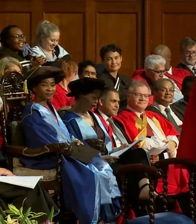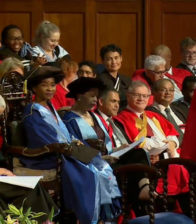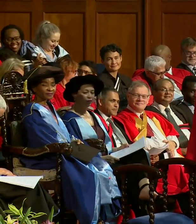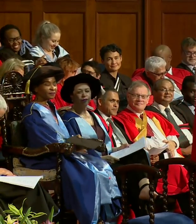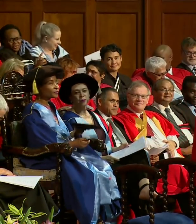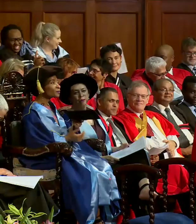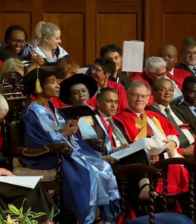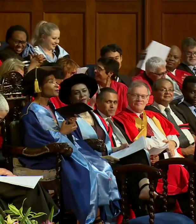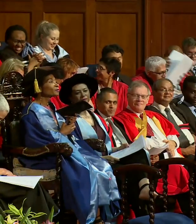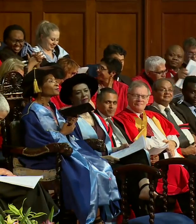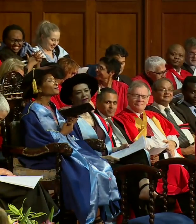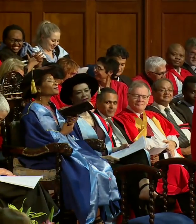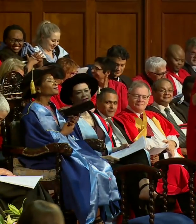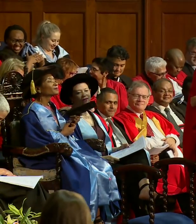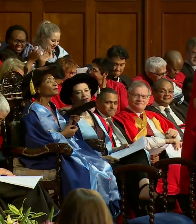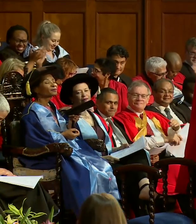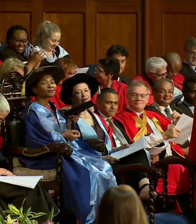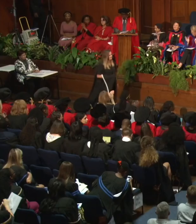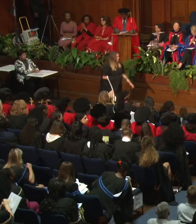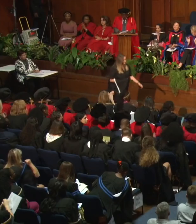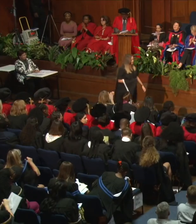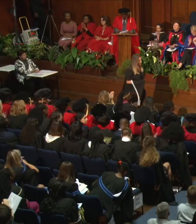Tess Evelyn Christensen.